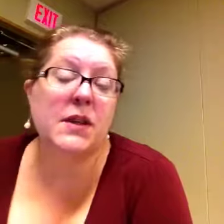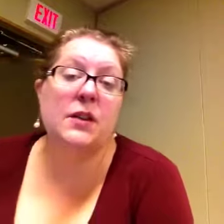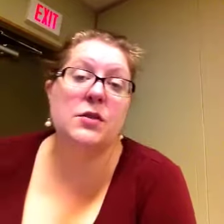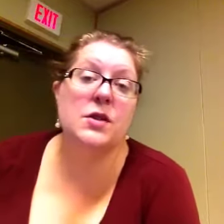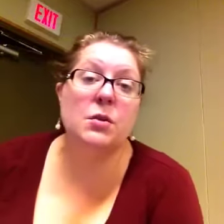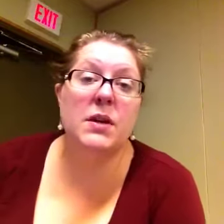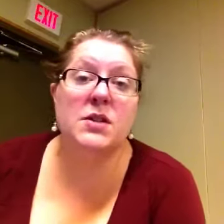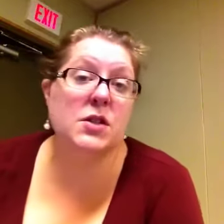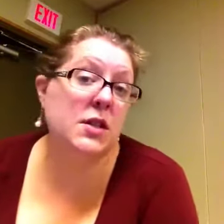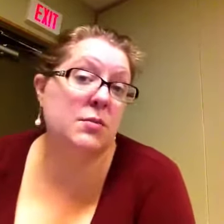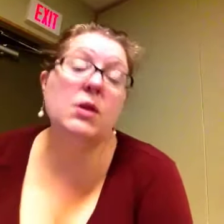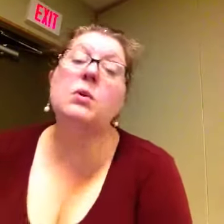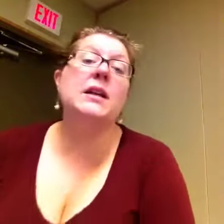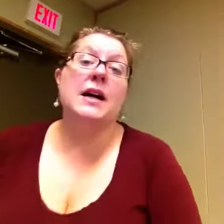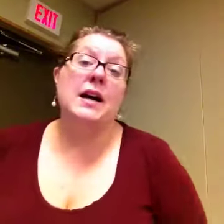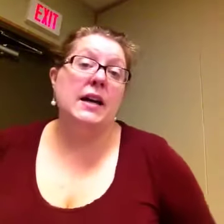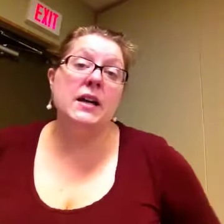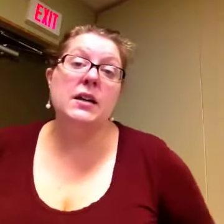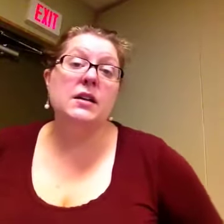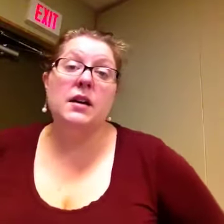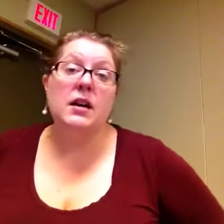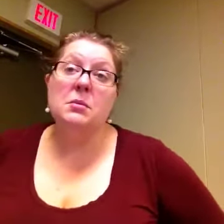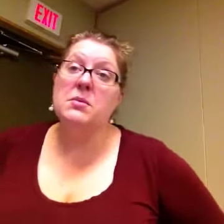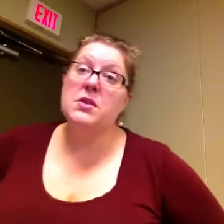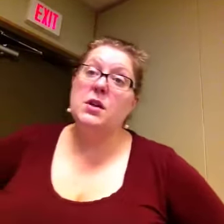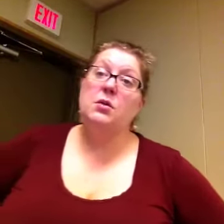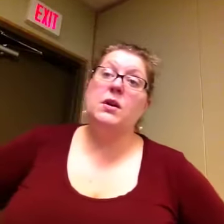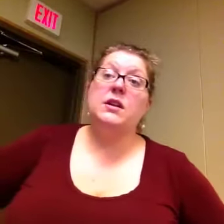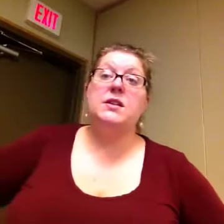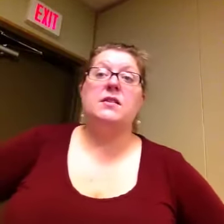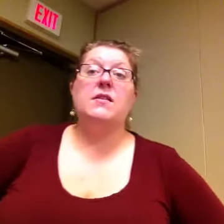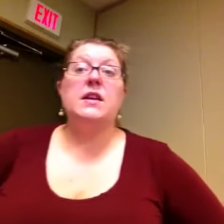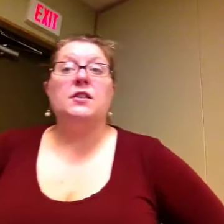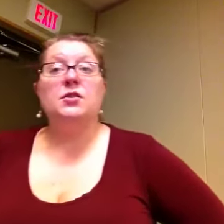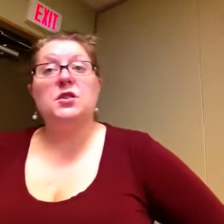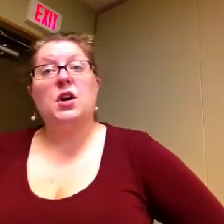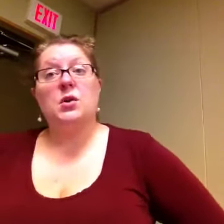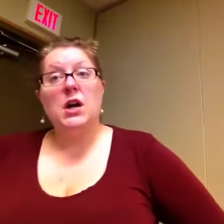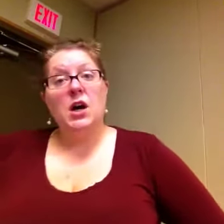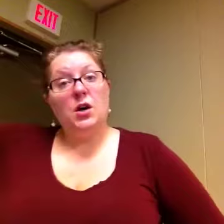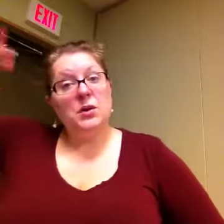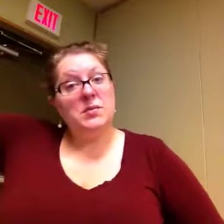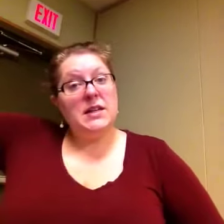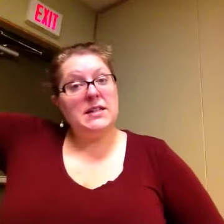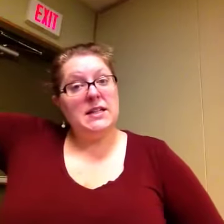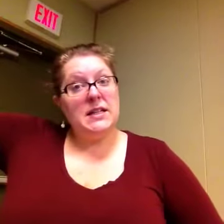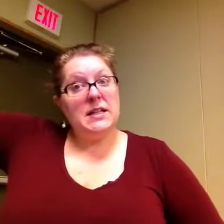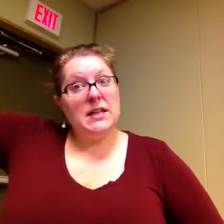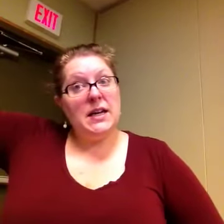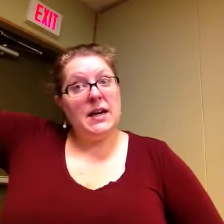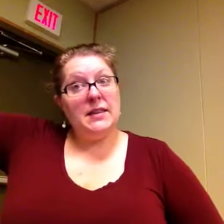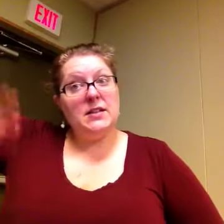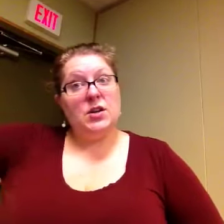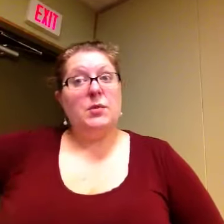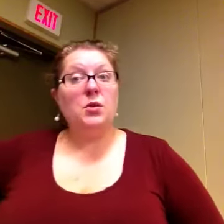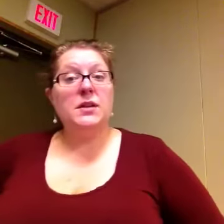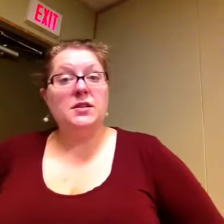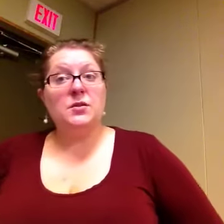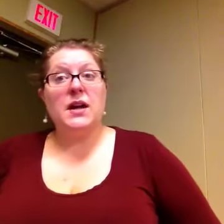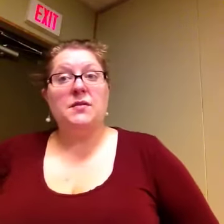altos into it because it's really, really high. So instead of having the altos go all the way up to that D and then jump all the way down to an F and then